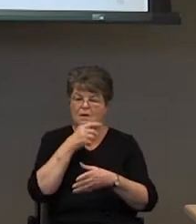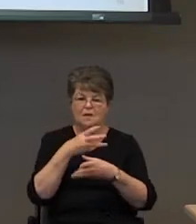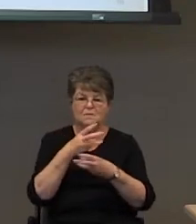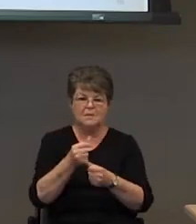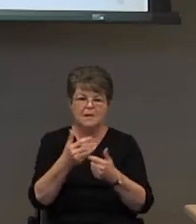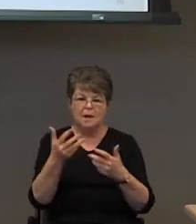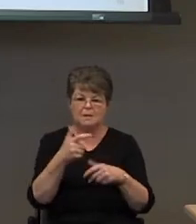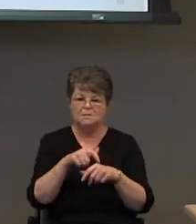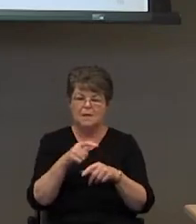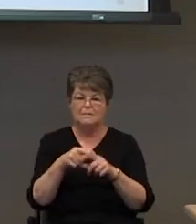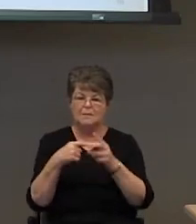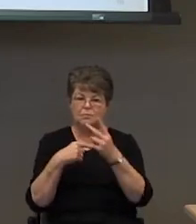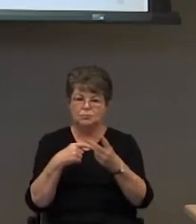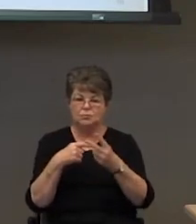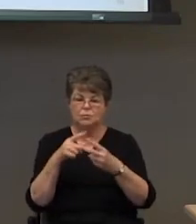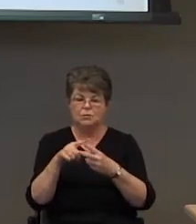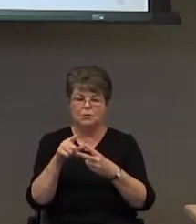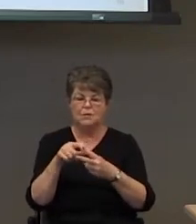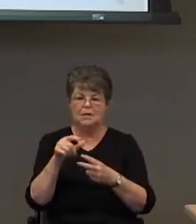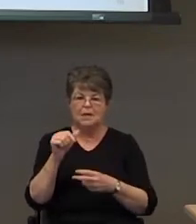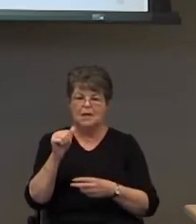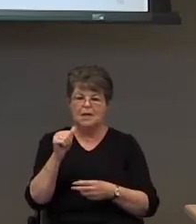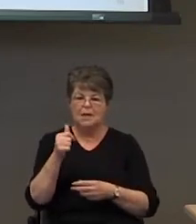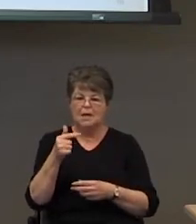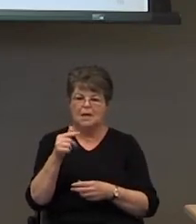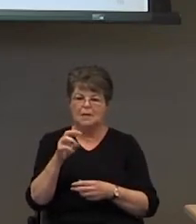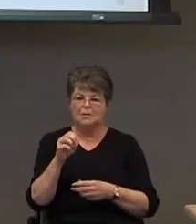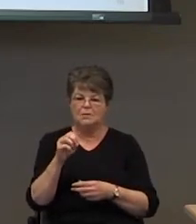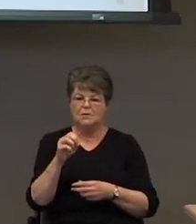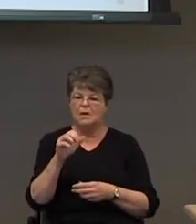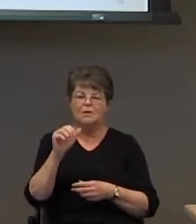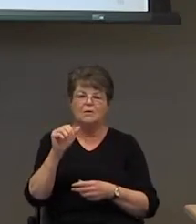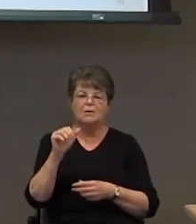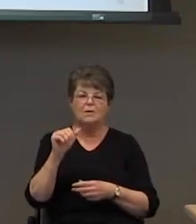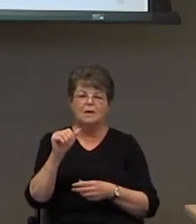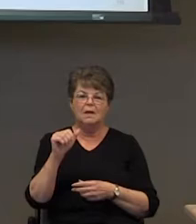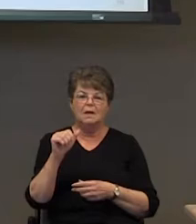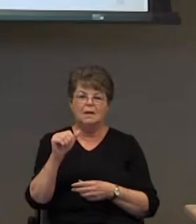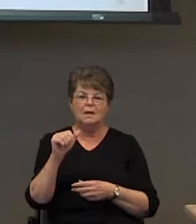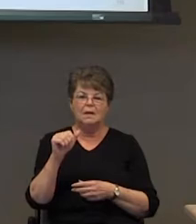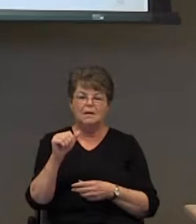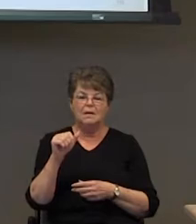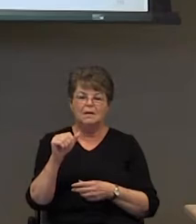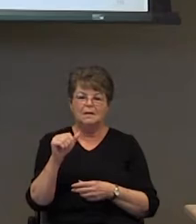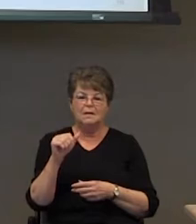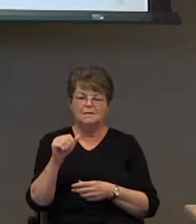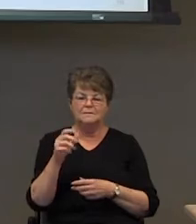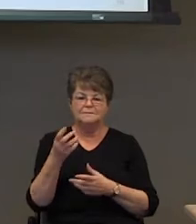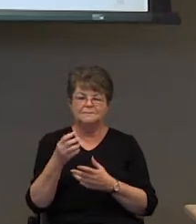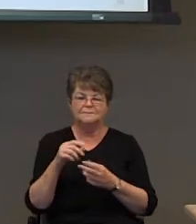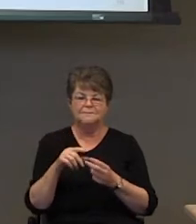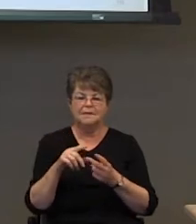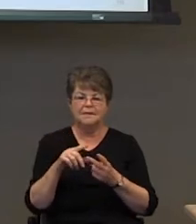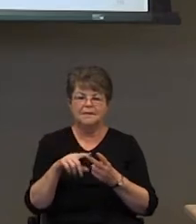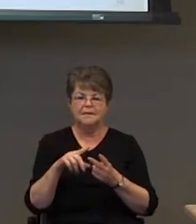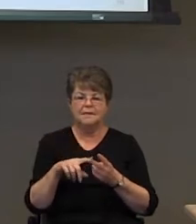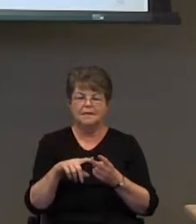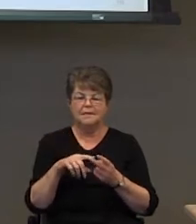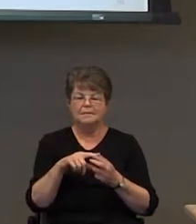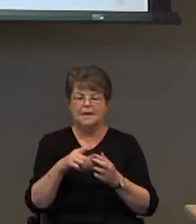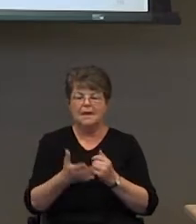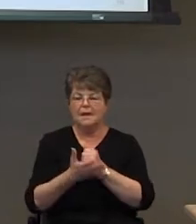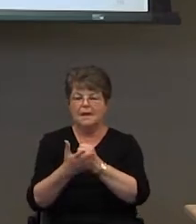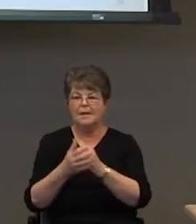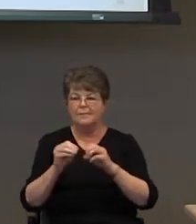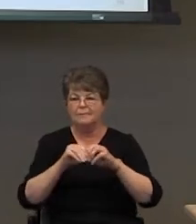it, but the two I want to focus on are advocates and ambassadors. Advocates are citizens that understand and support economic development and help